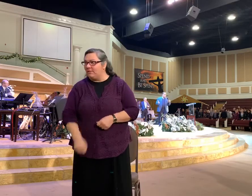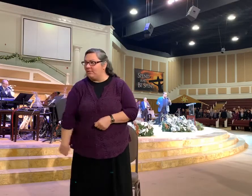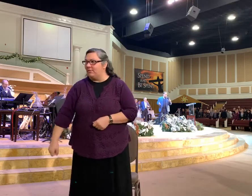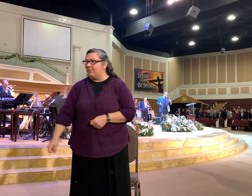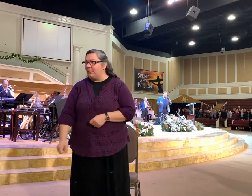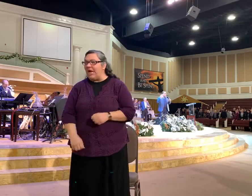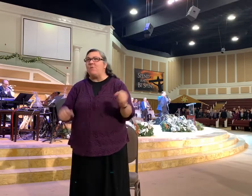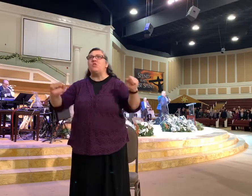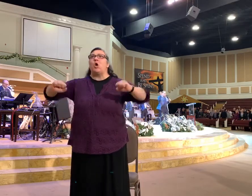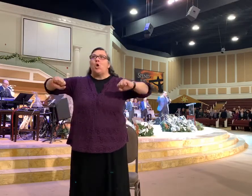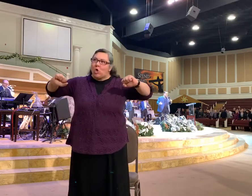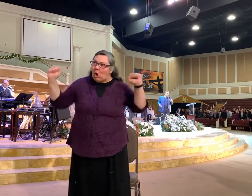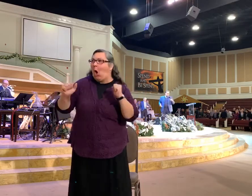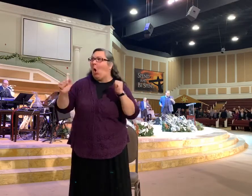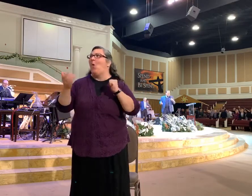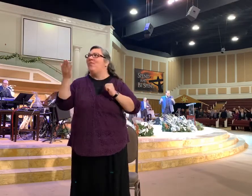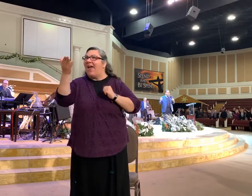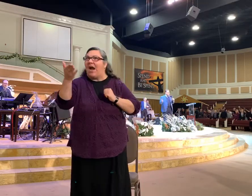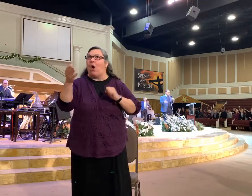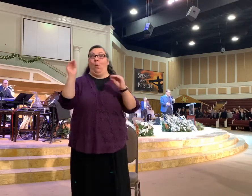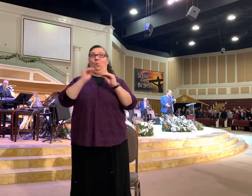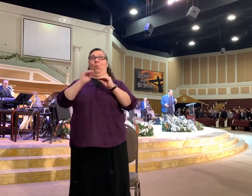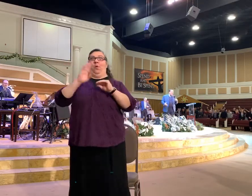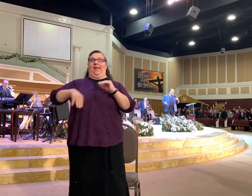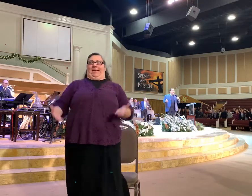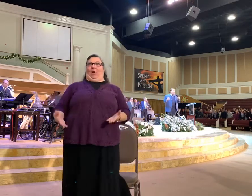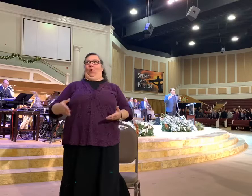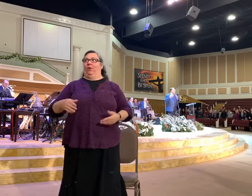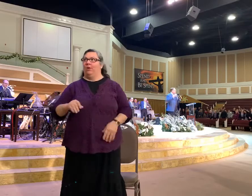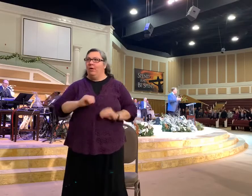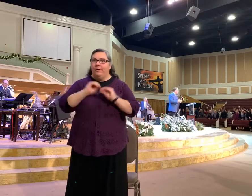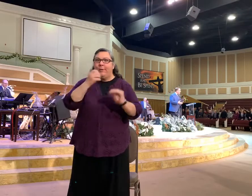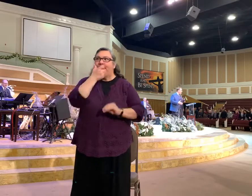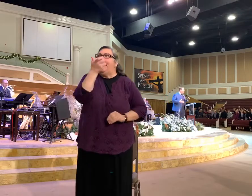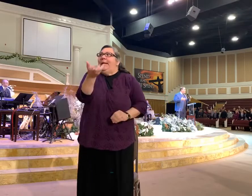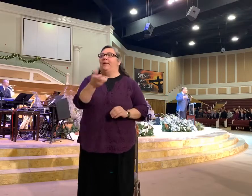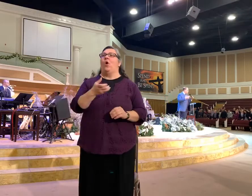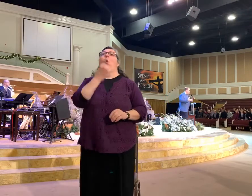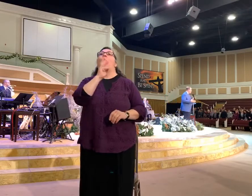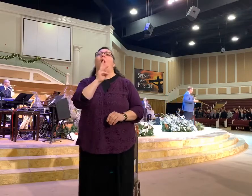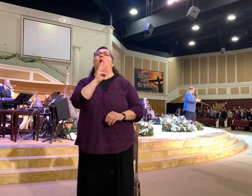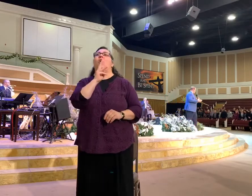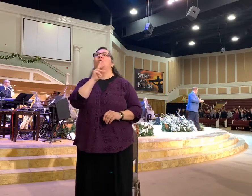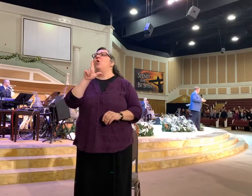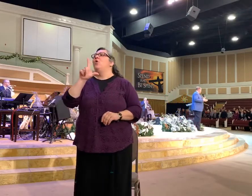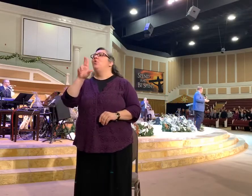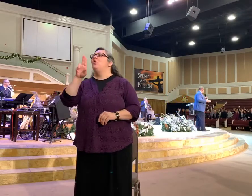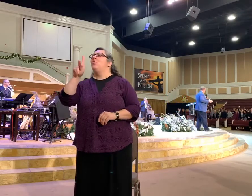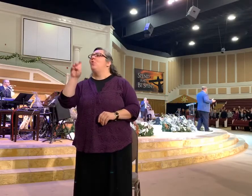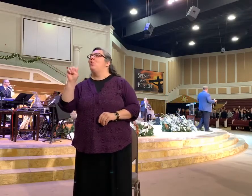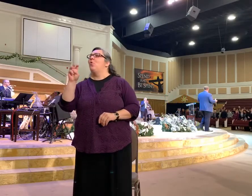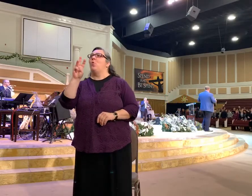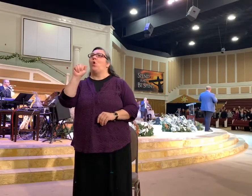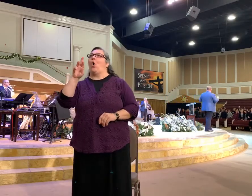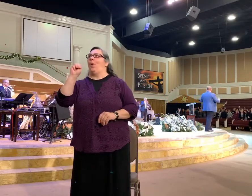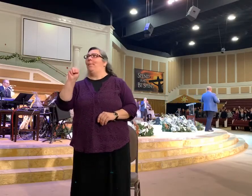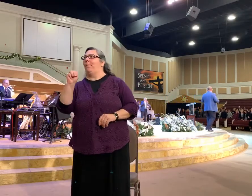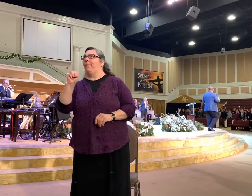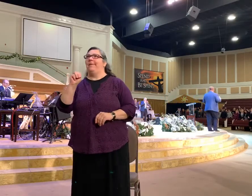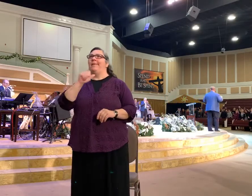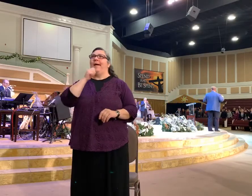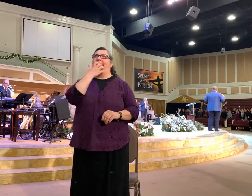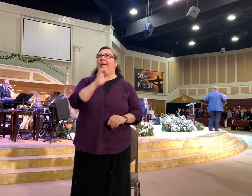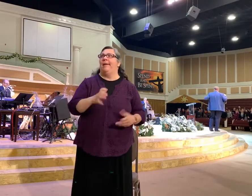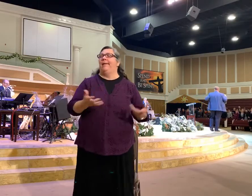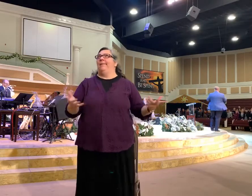was cold. It was colder there than it is here. And we didn't have any heat, and our water didn't get hot. It was lukewarm. I guess that was just part of, you know,